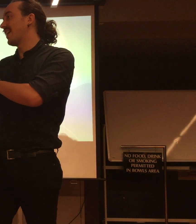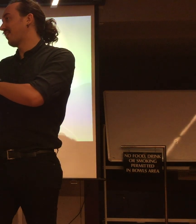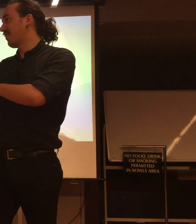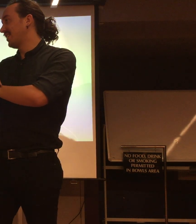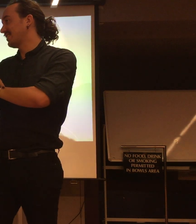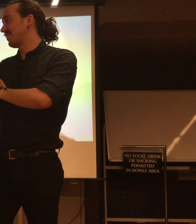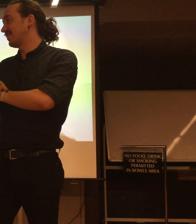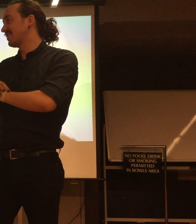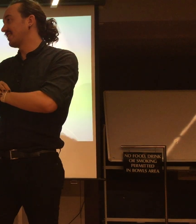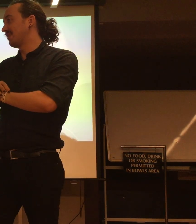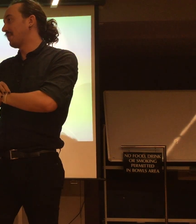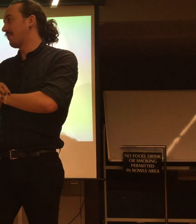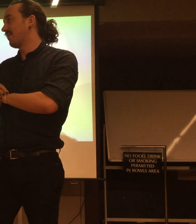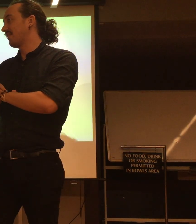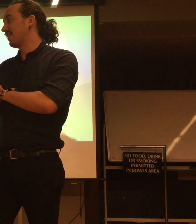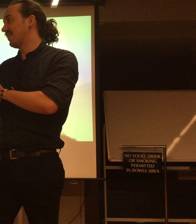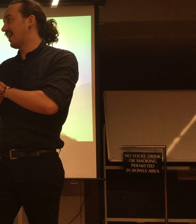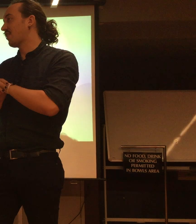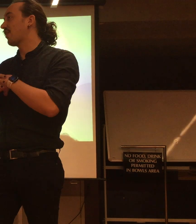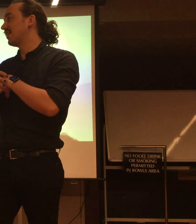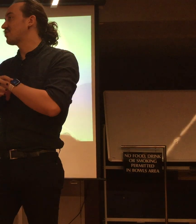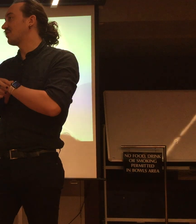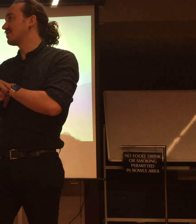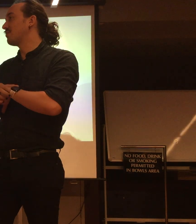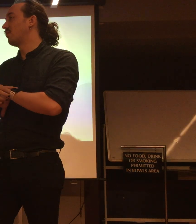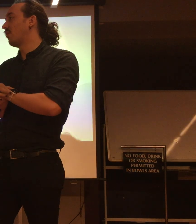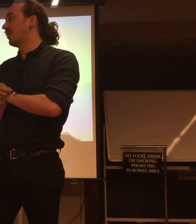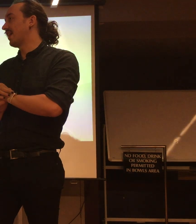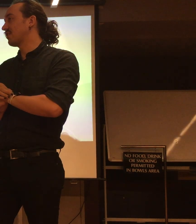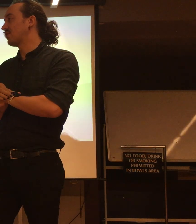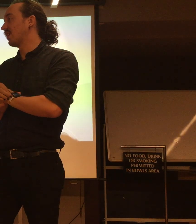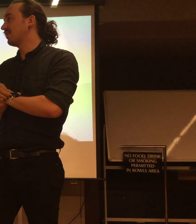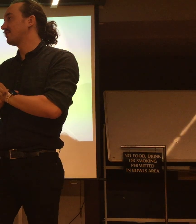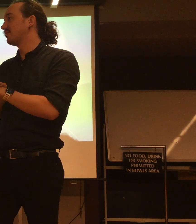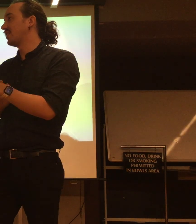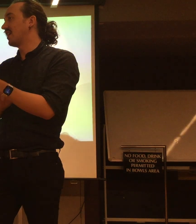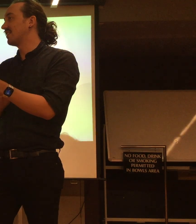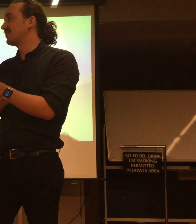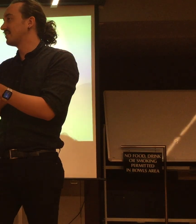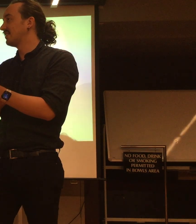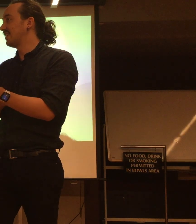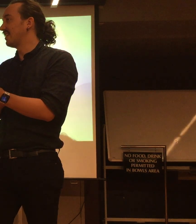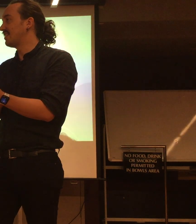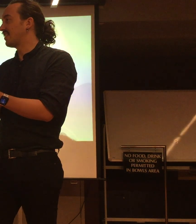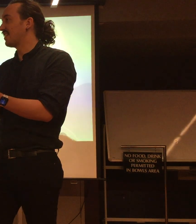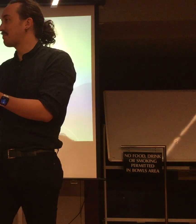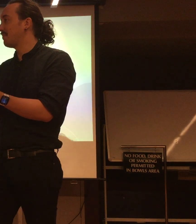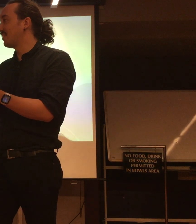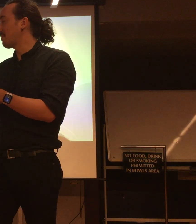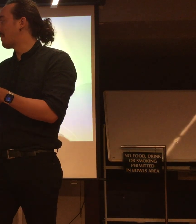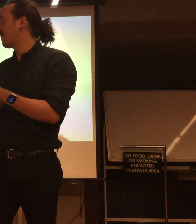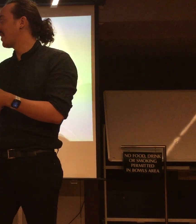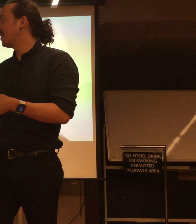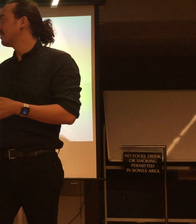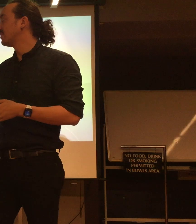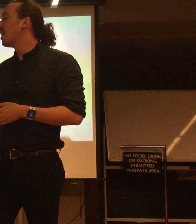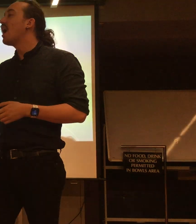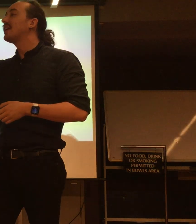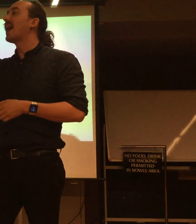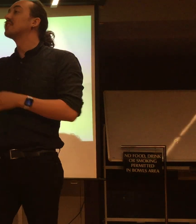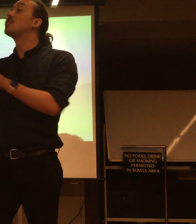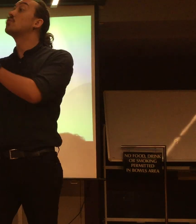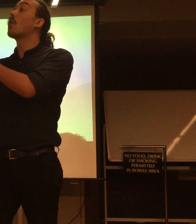It's organic, right? So it's a little bit. Yeah, coconut sugar is more organic sugar. Yeah. Do you think that's Yeah. for that?